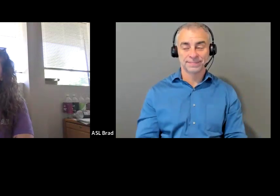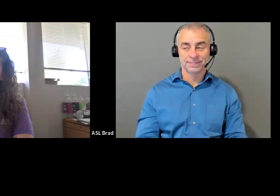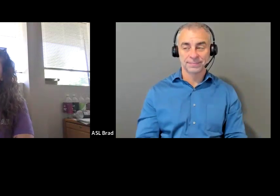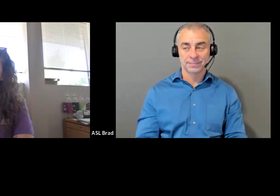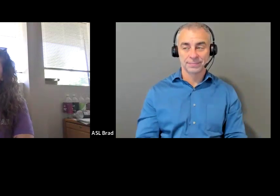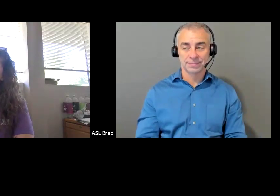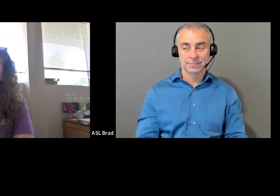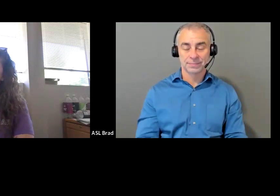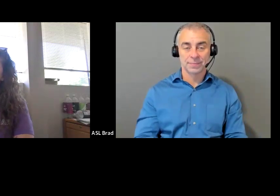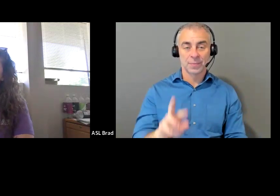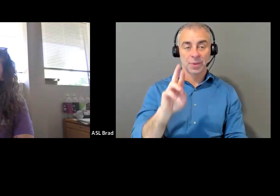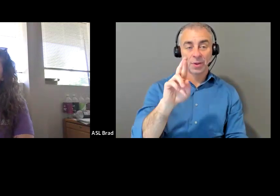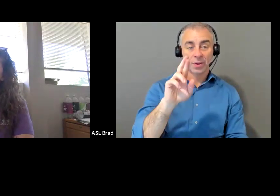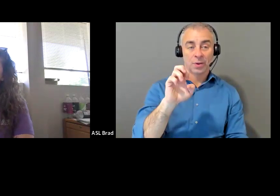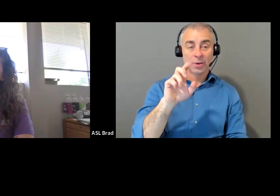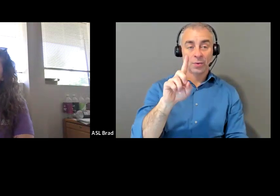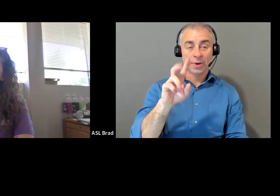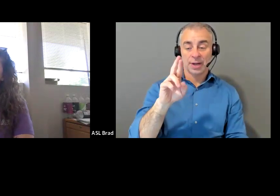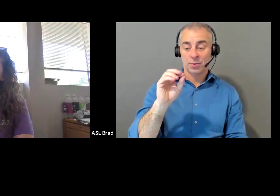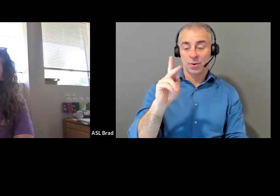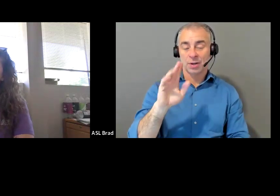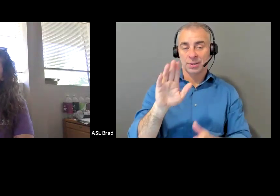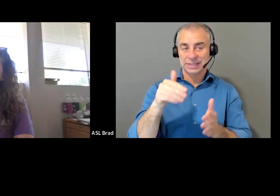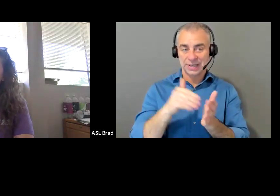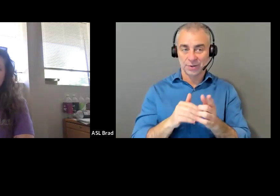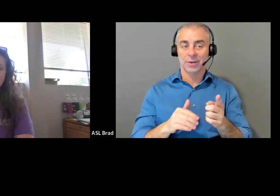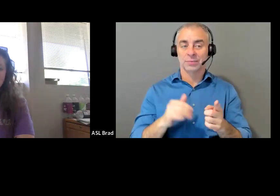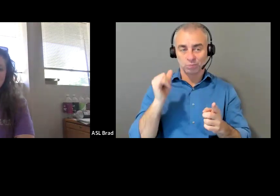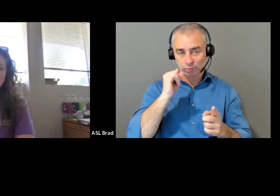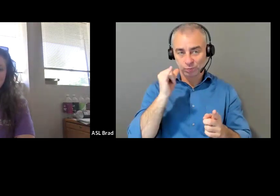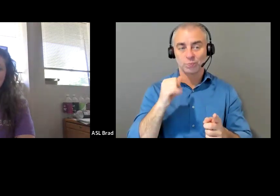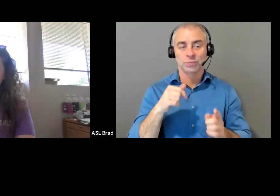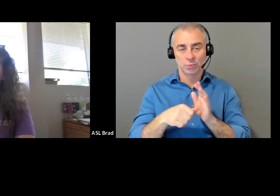Red Rock Center as well. That's pretty impressive.